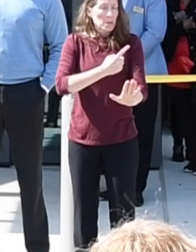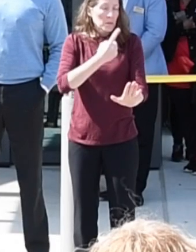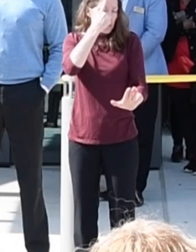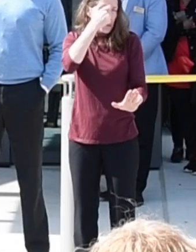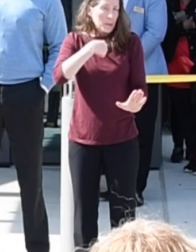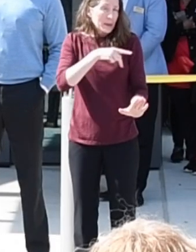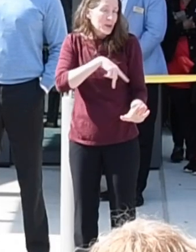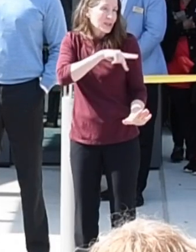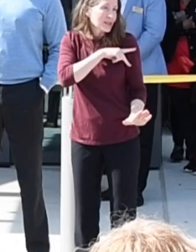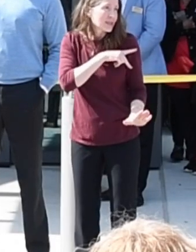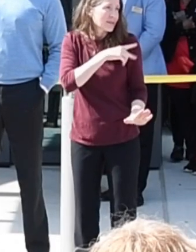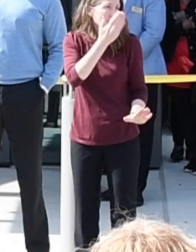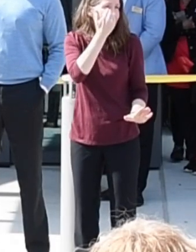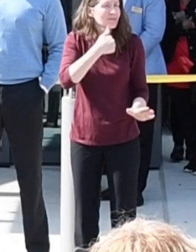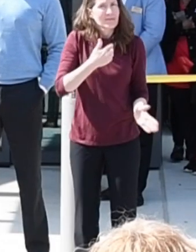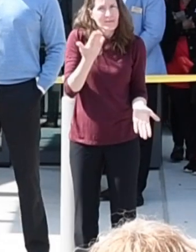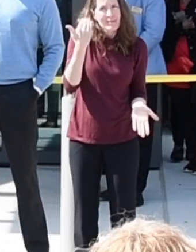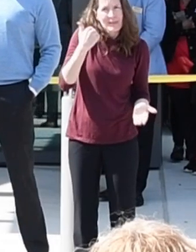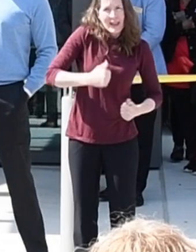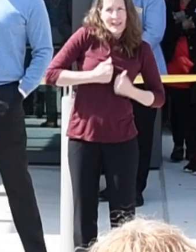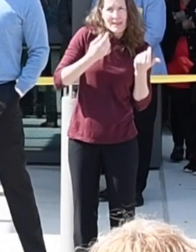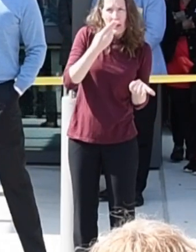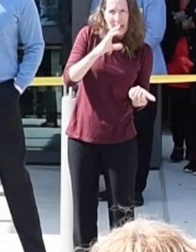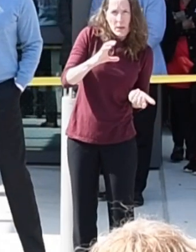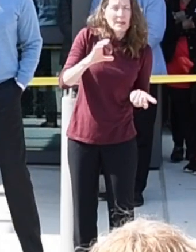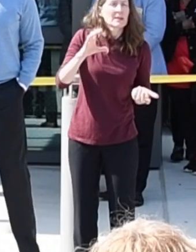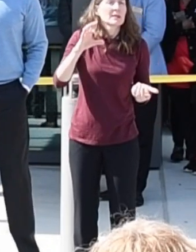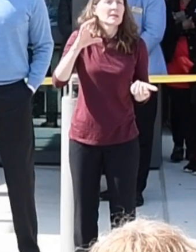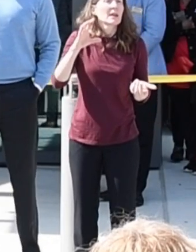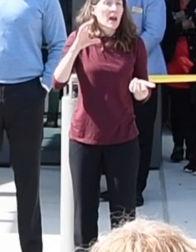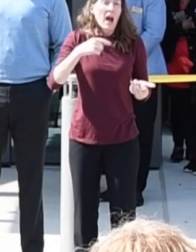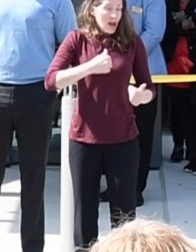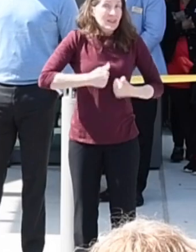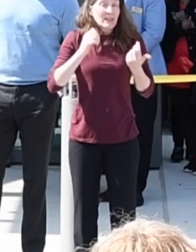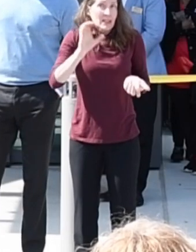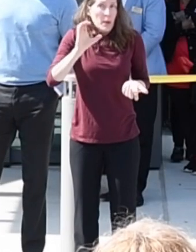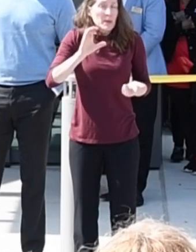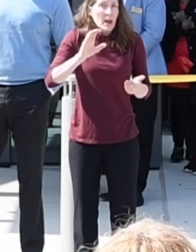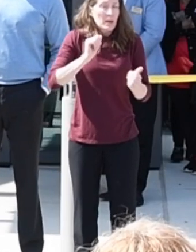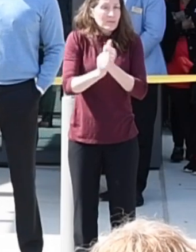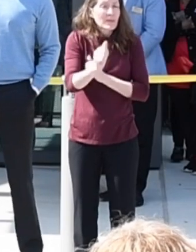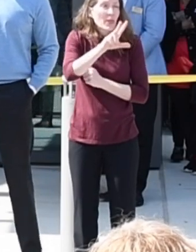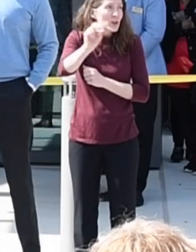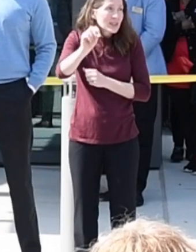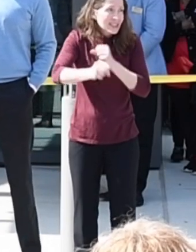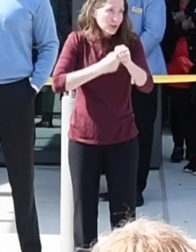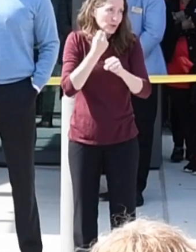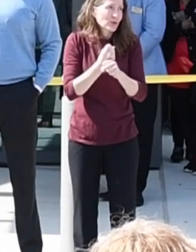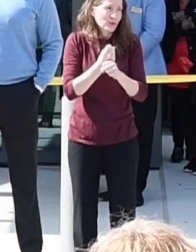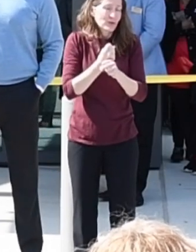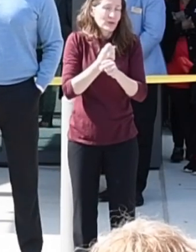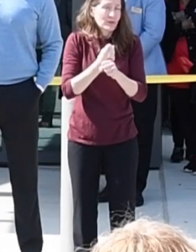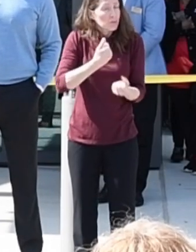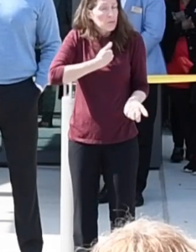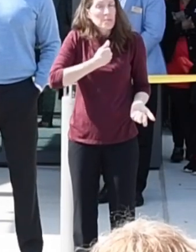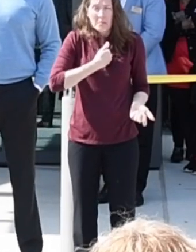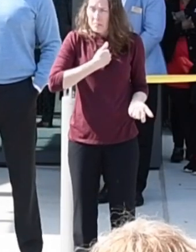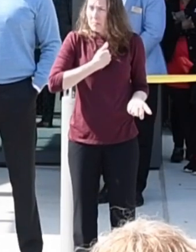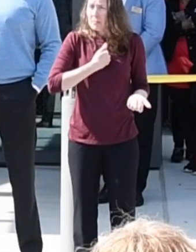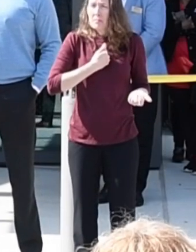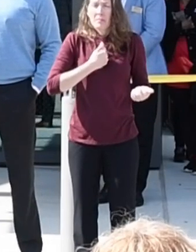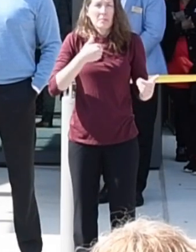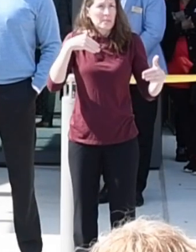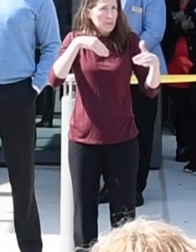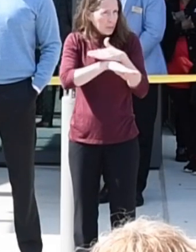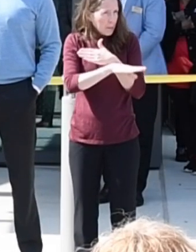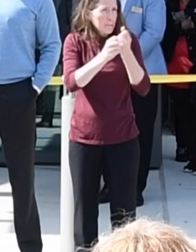because I've lived in Howard County in Columbia for over 30 years. And I have spent many hours in the